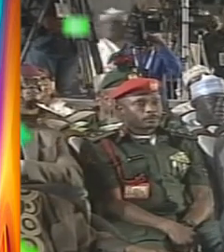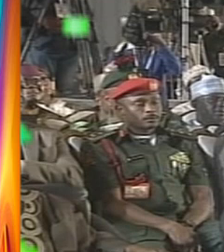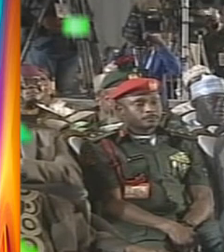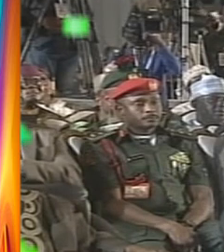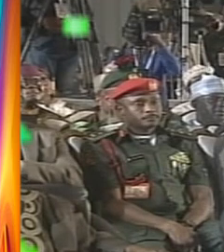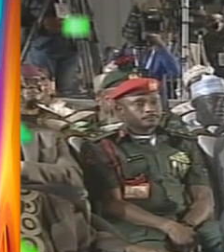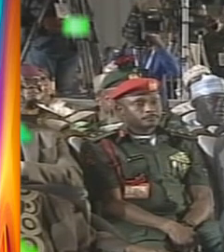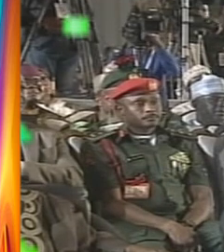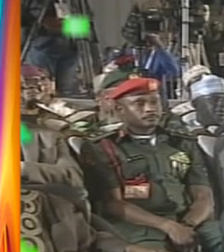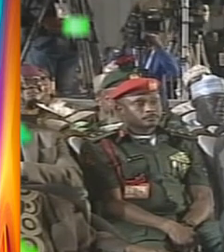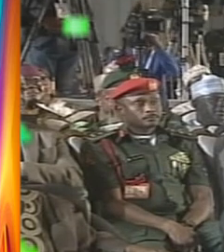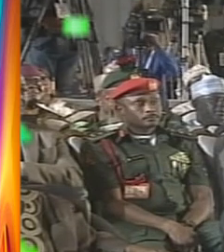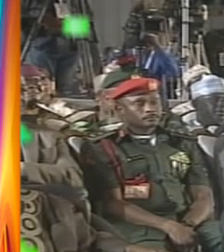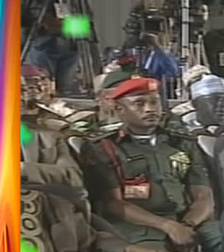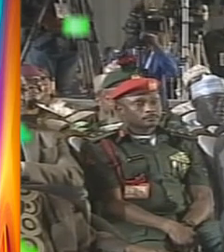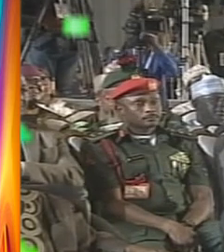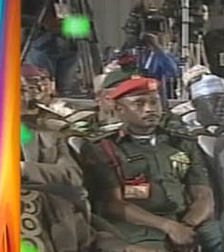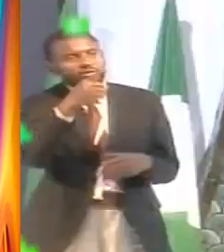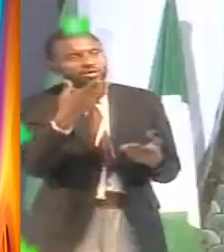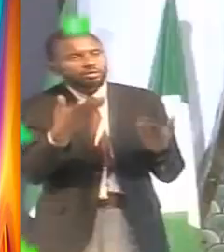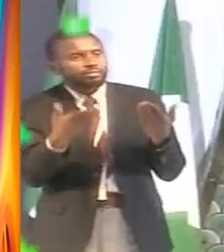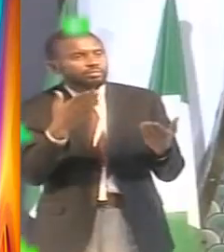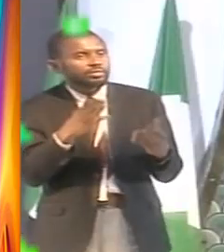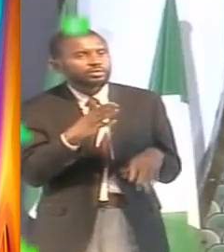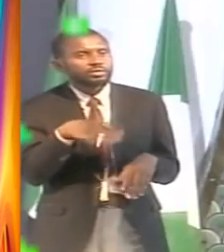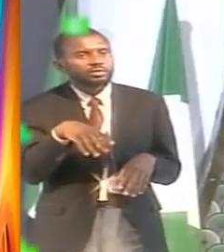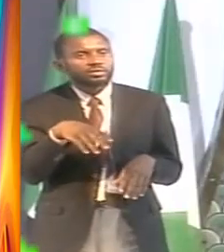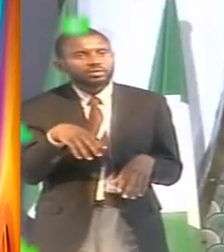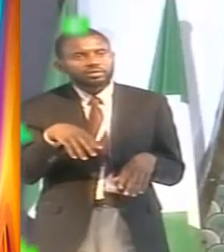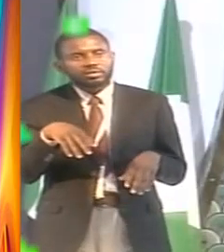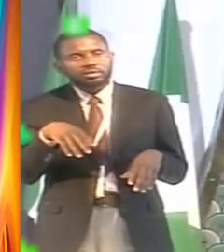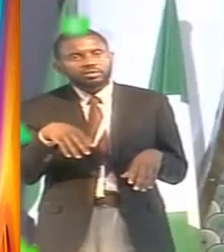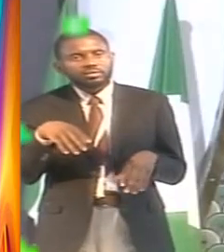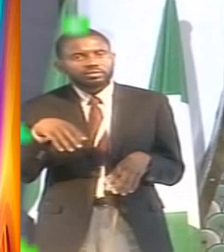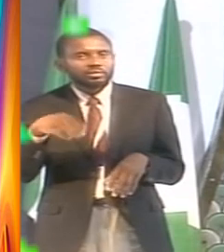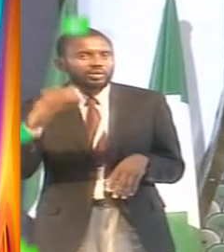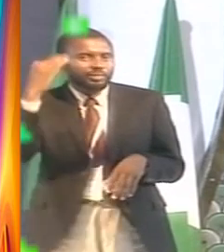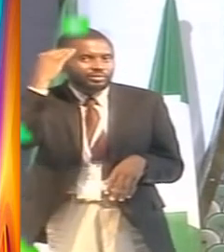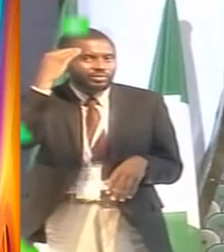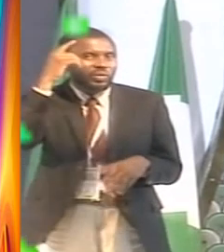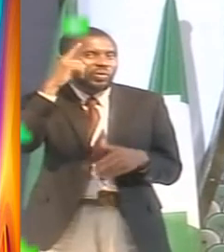I'm sure that many of you may already be nervous as to what Bishop Kukah is going to say.